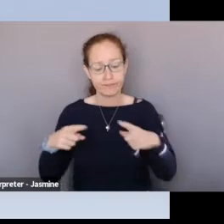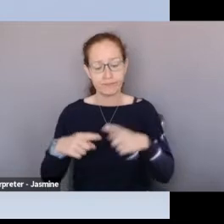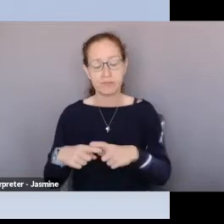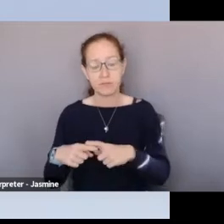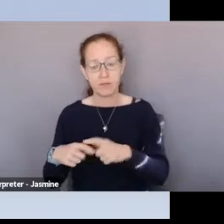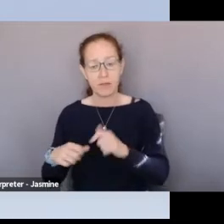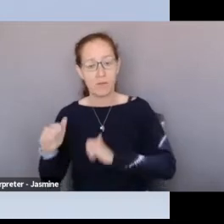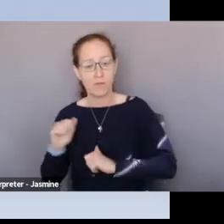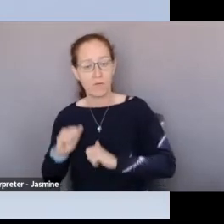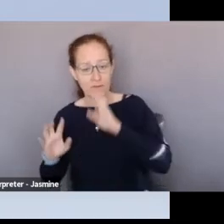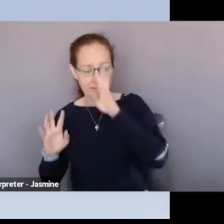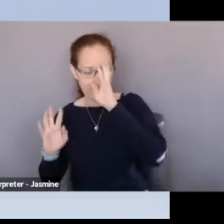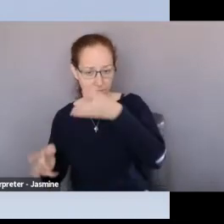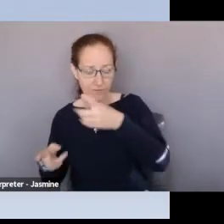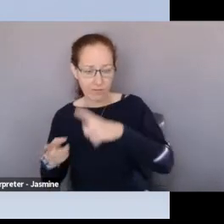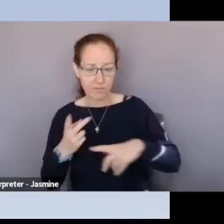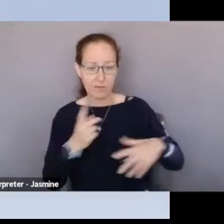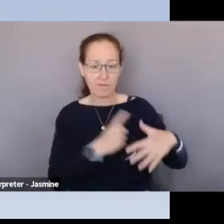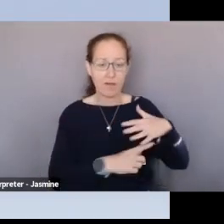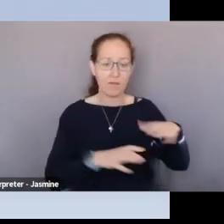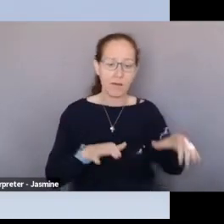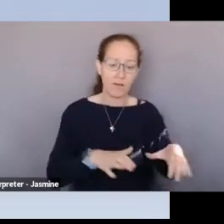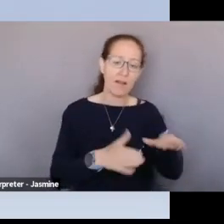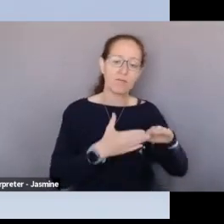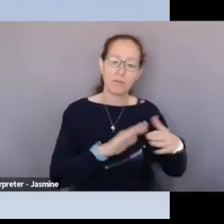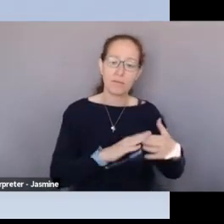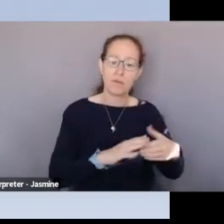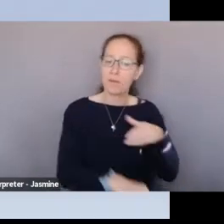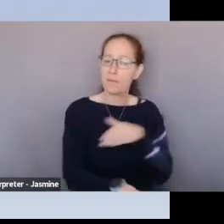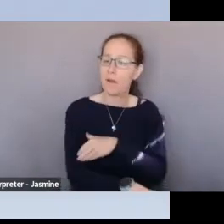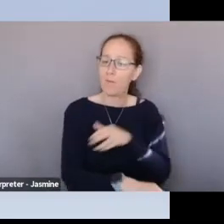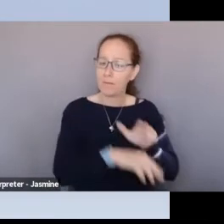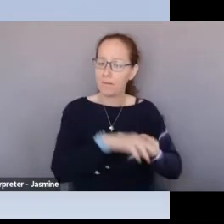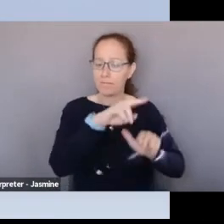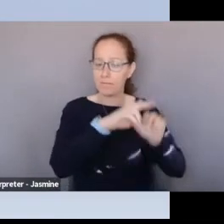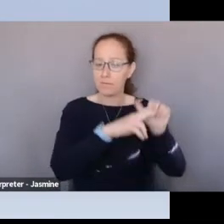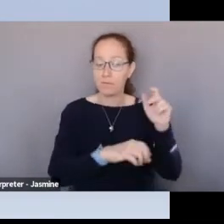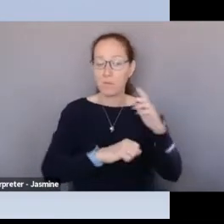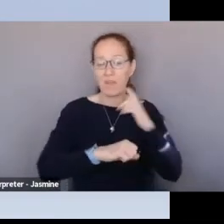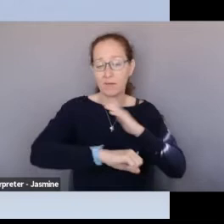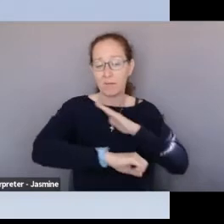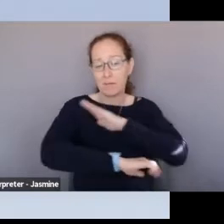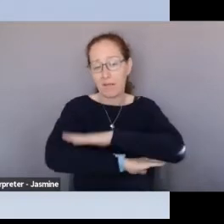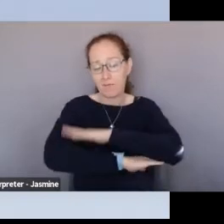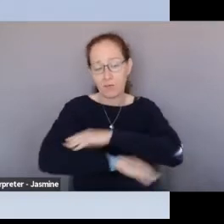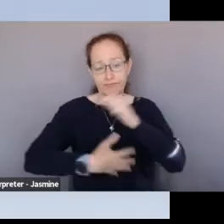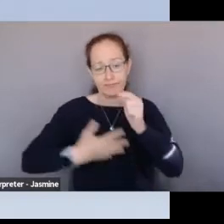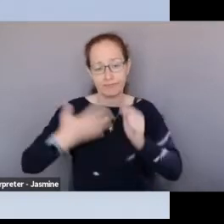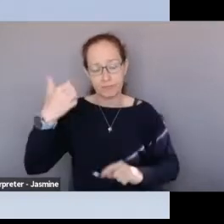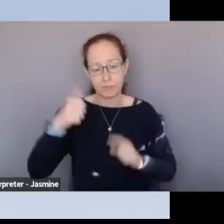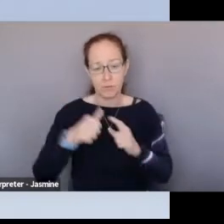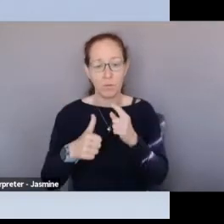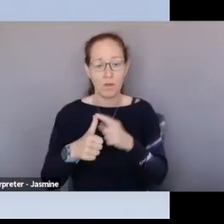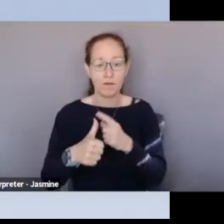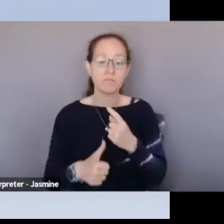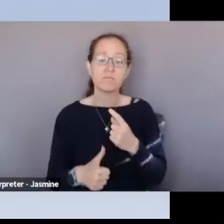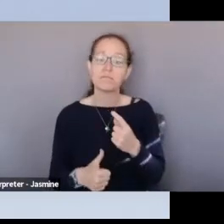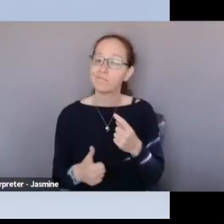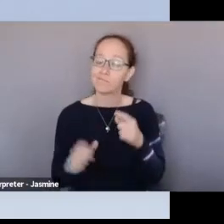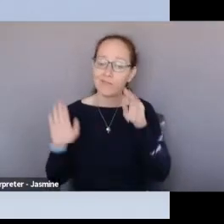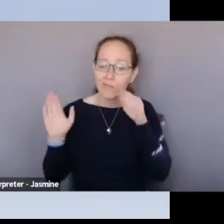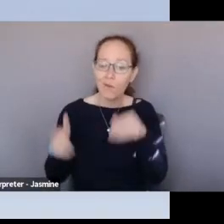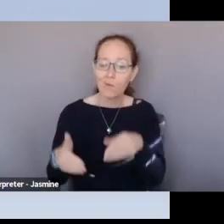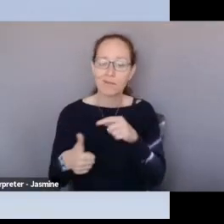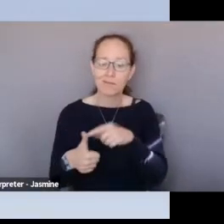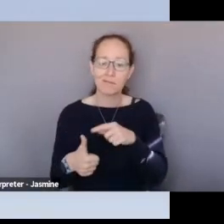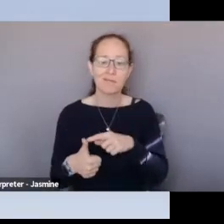and community power building. So one of our platforms is single-use plastics. We've been working on that for many, many